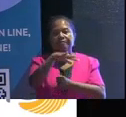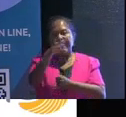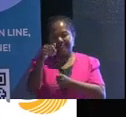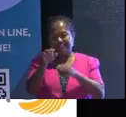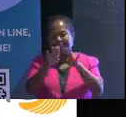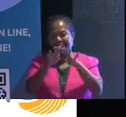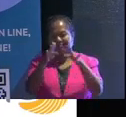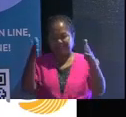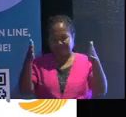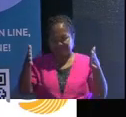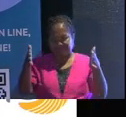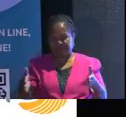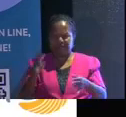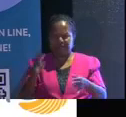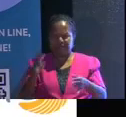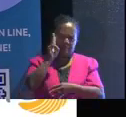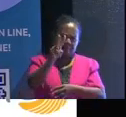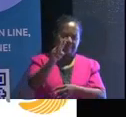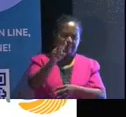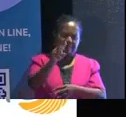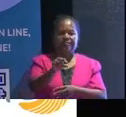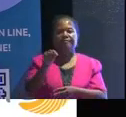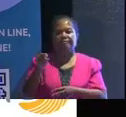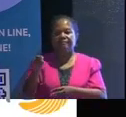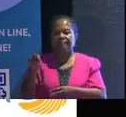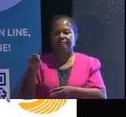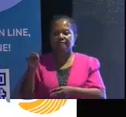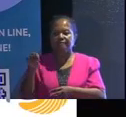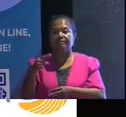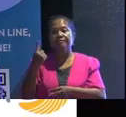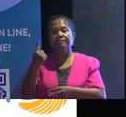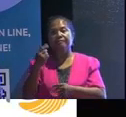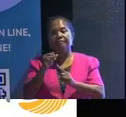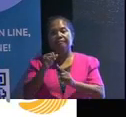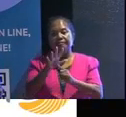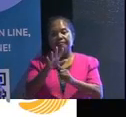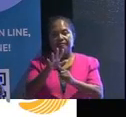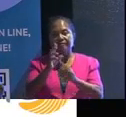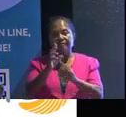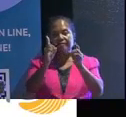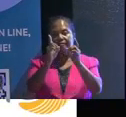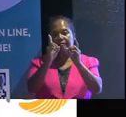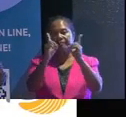I believe you already collected. That's one of the important forms when you are